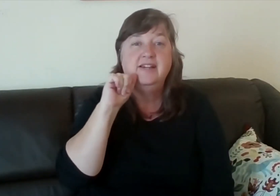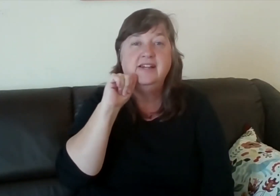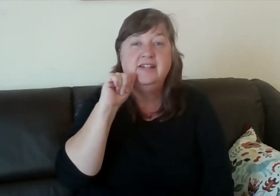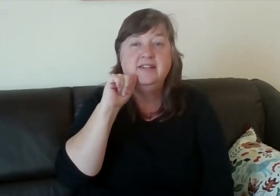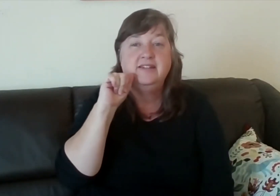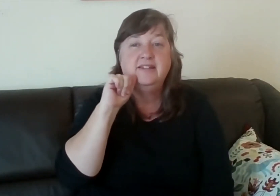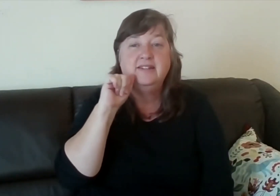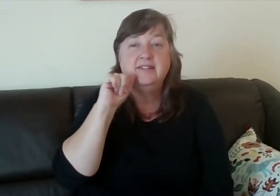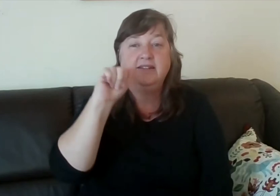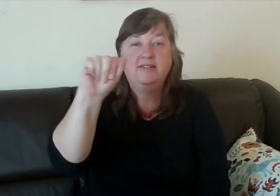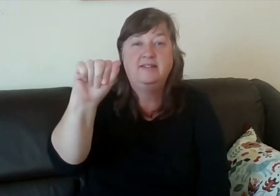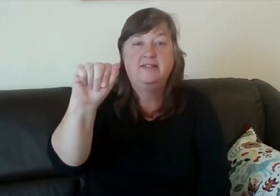A.